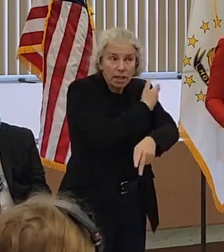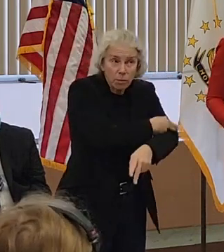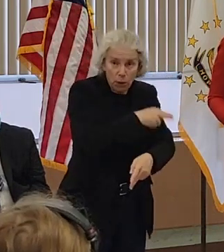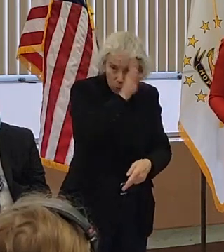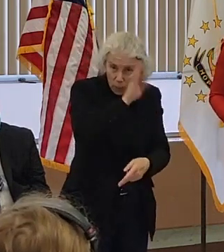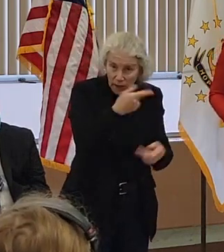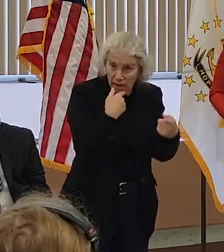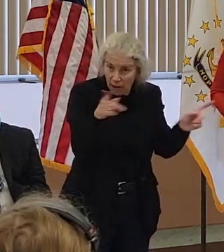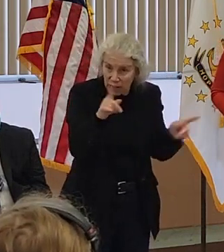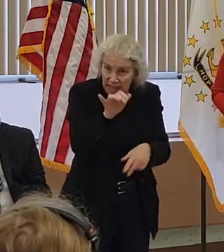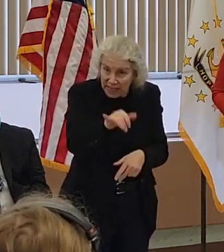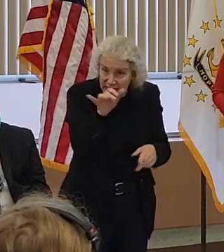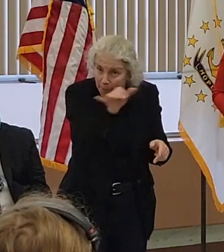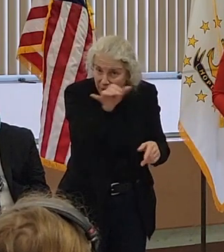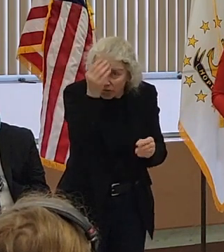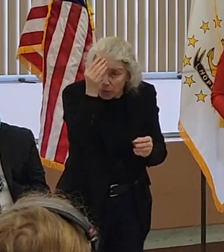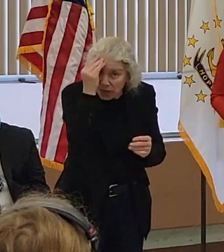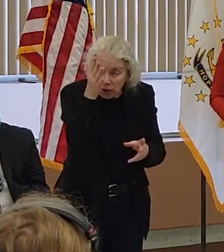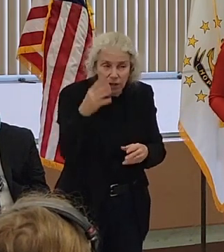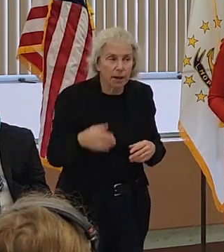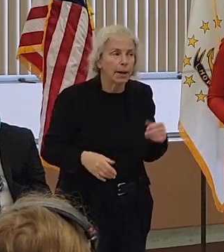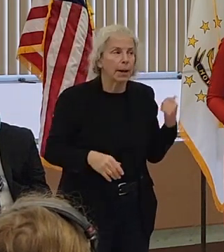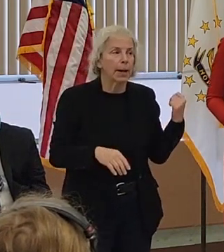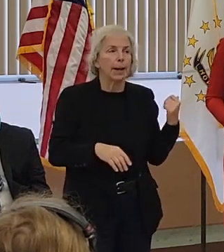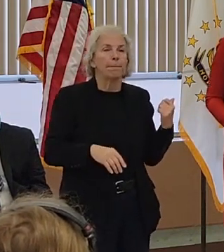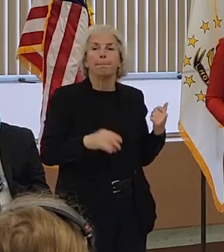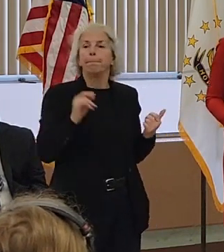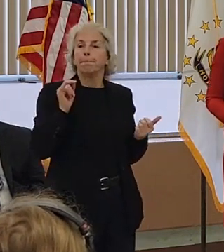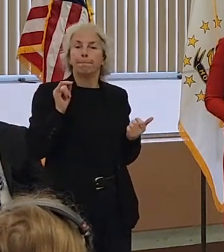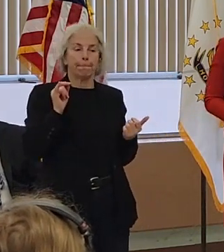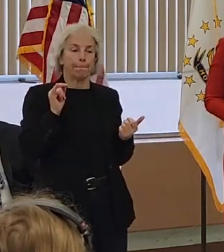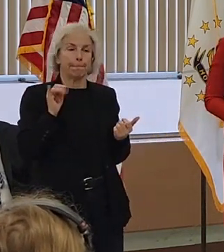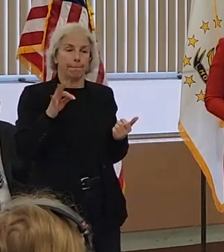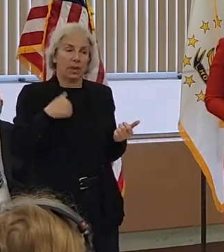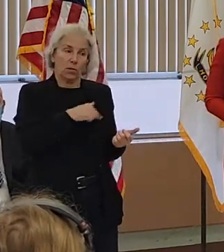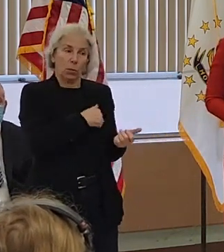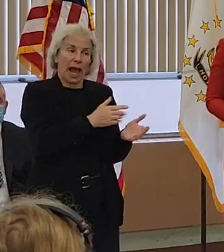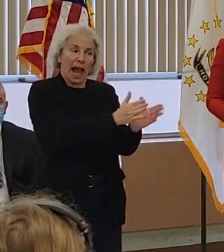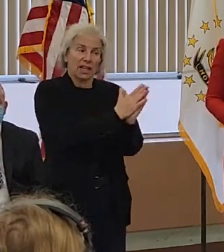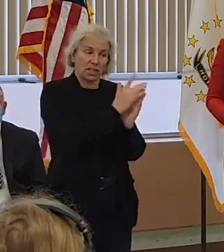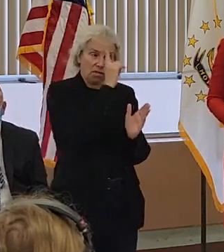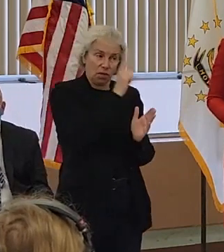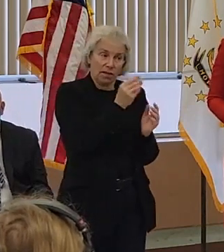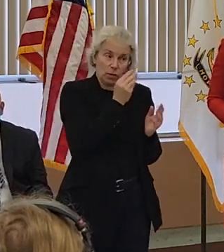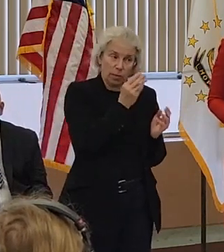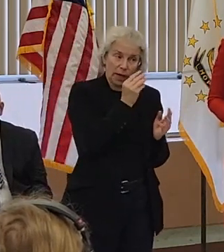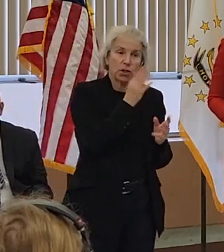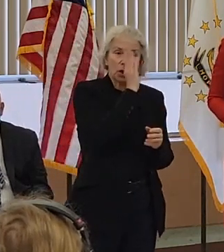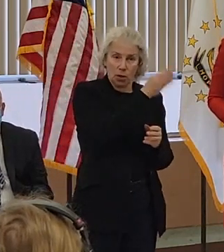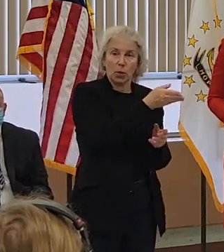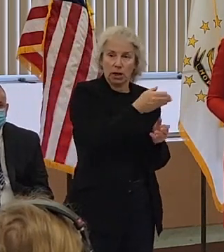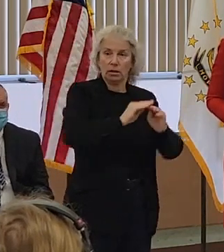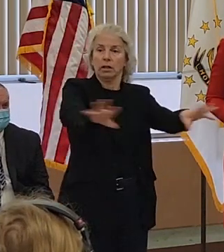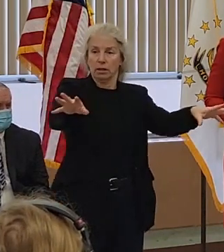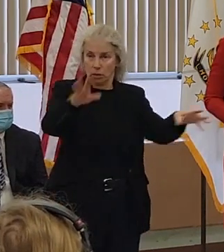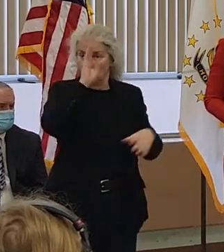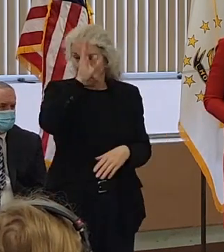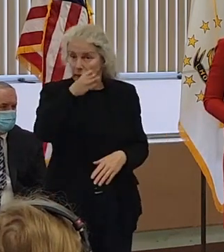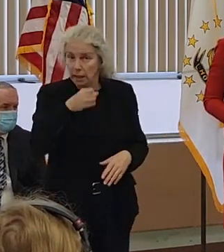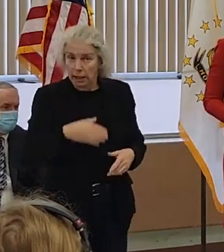They will continue to relay the data that we are currently displaying in terms